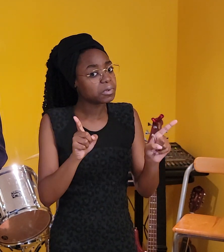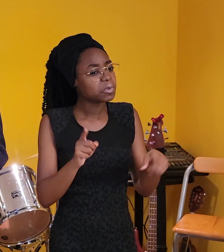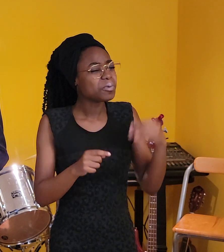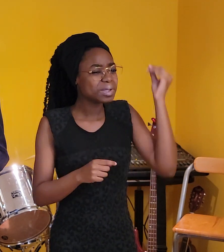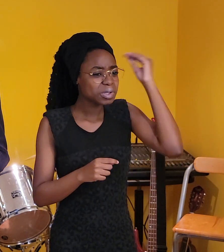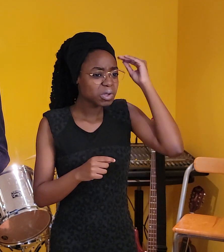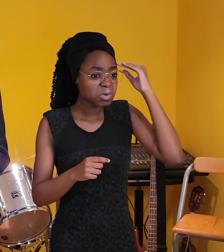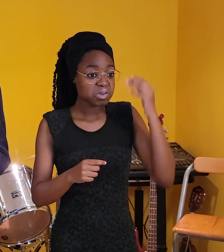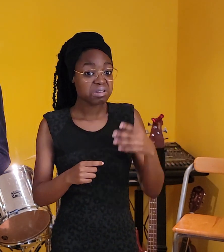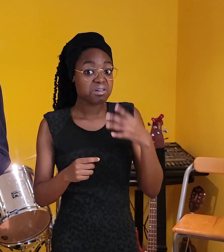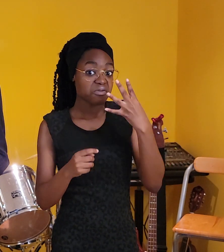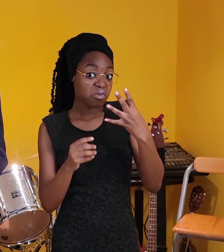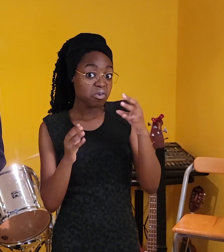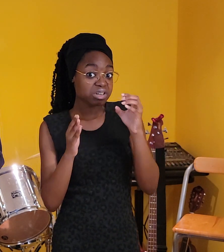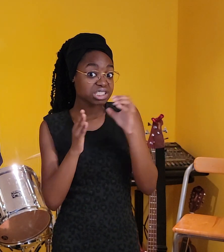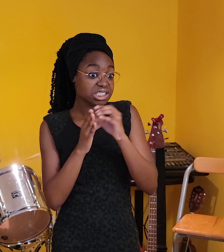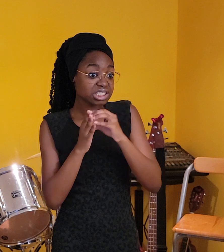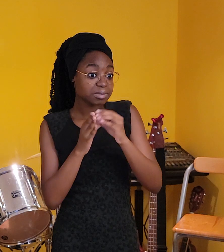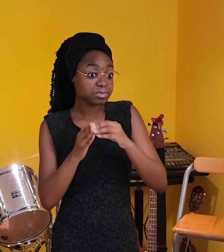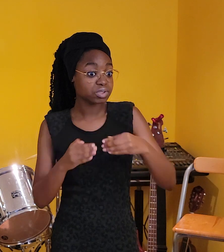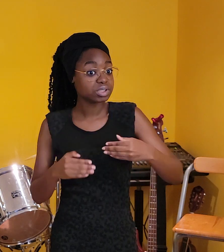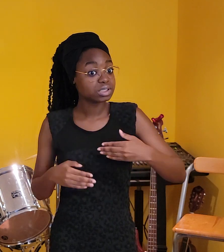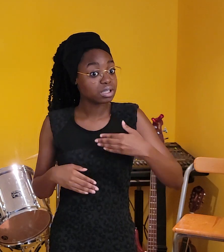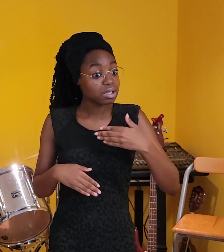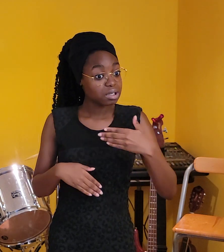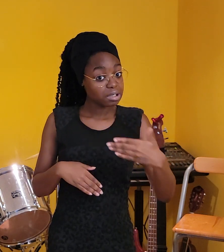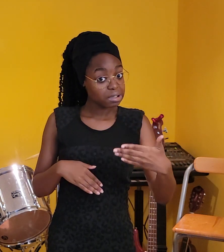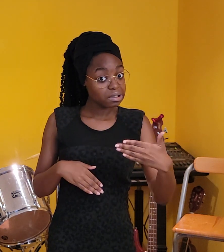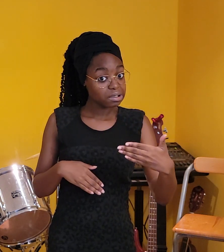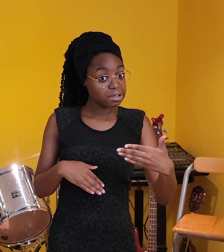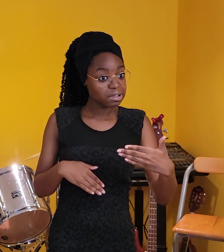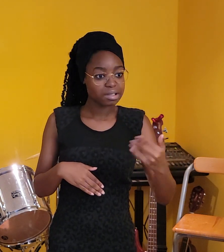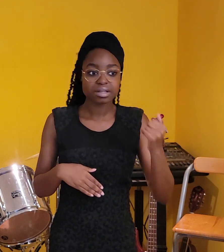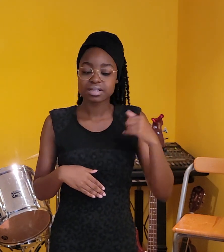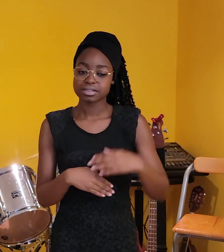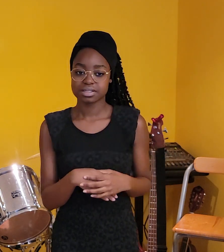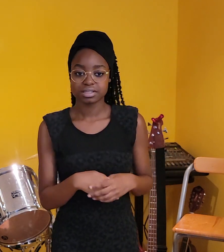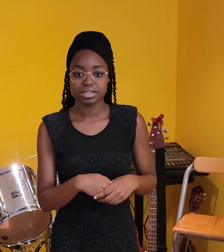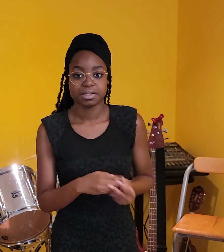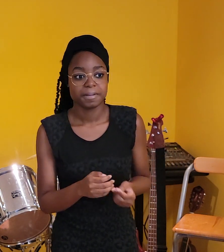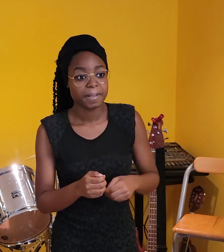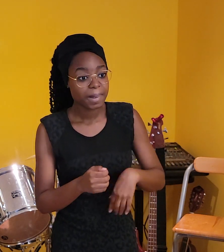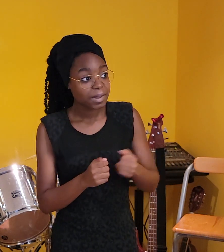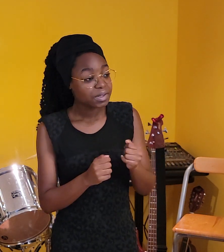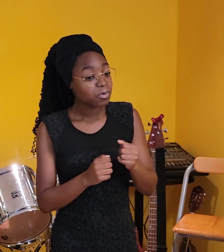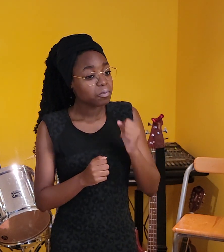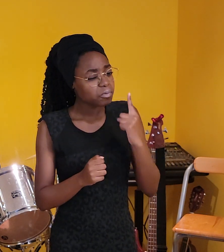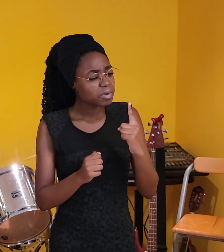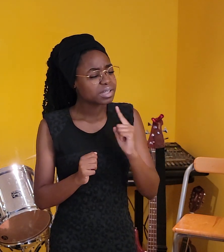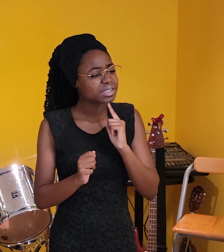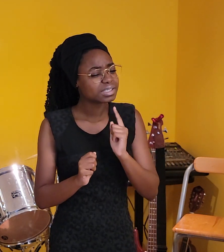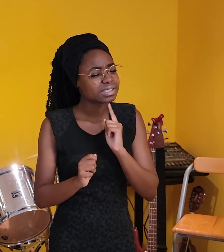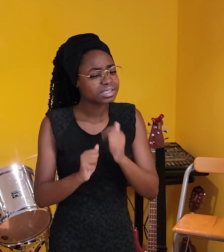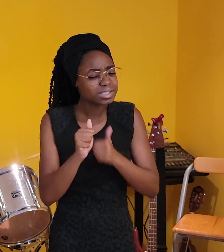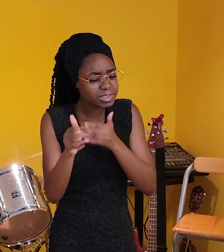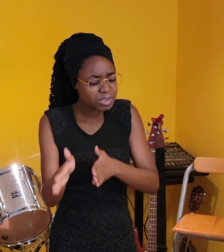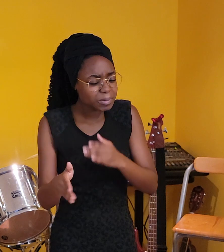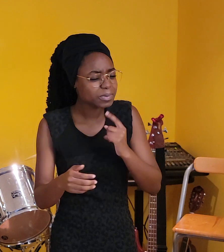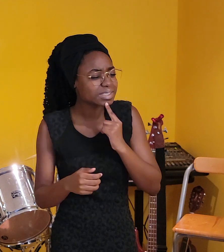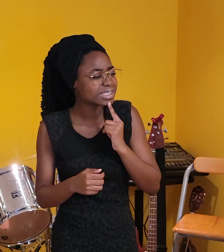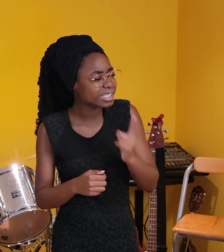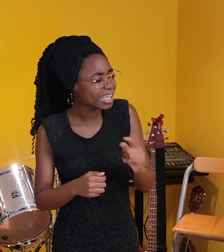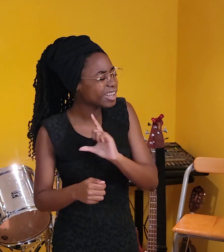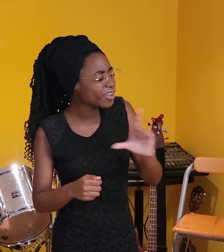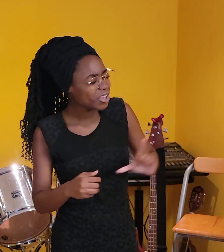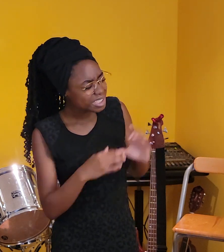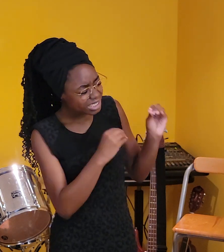later, after chapter 7 of Luke, the question was posed to Jesus by his disciples. It was one disciple who said, Lord, will you teach